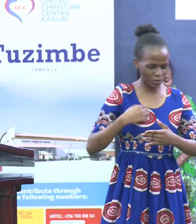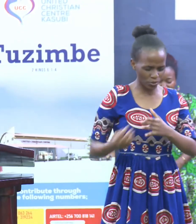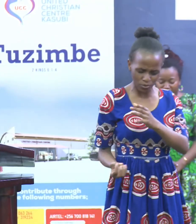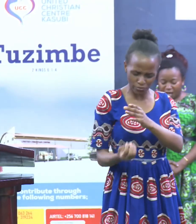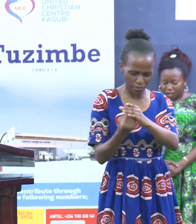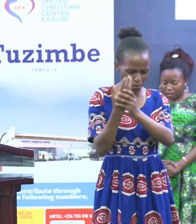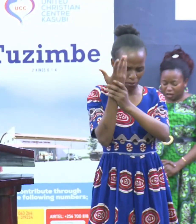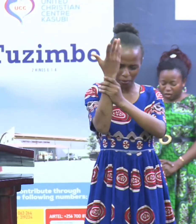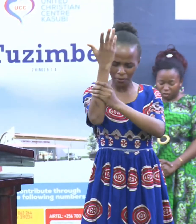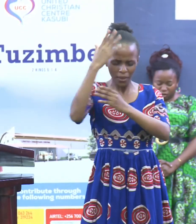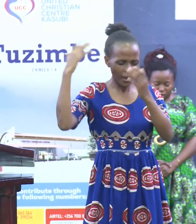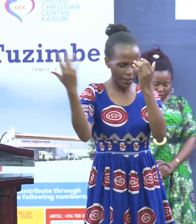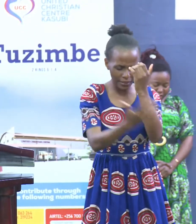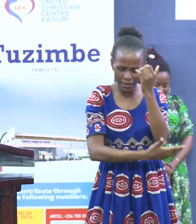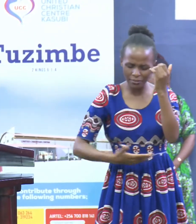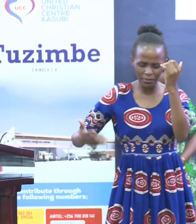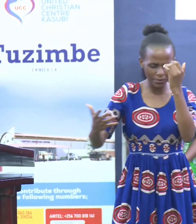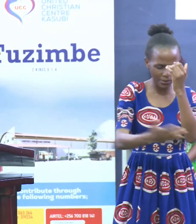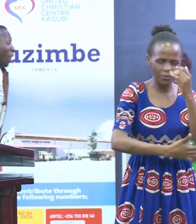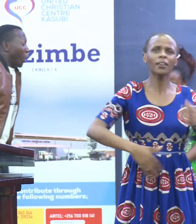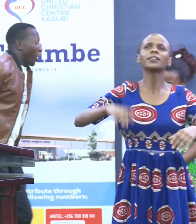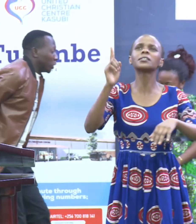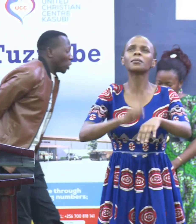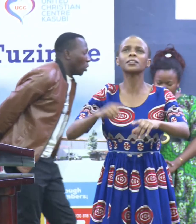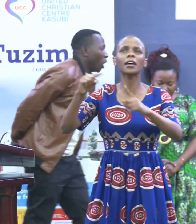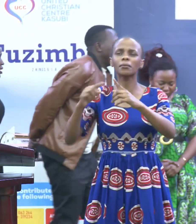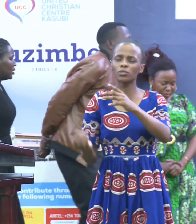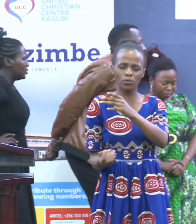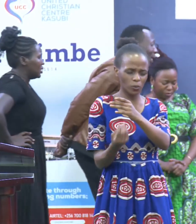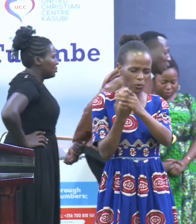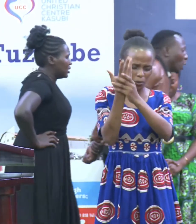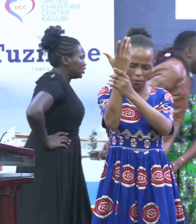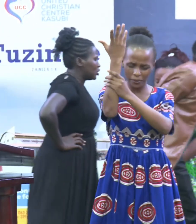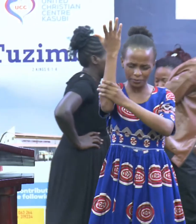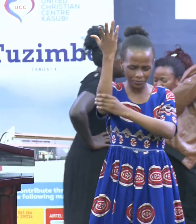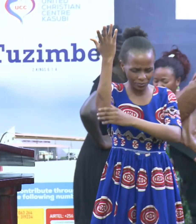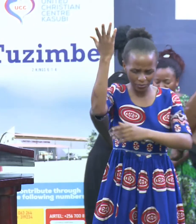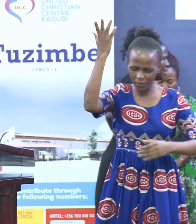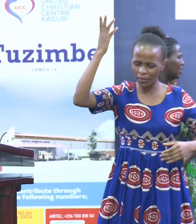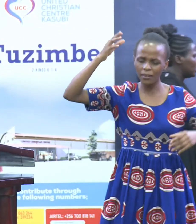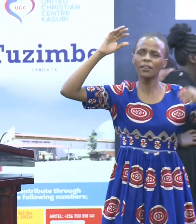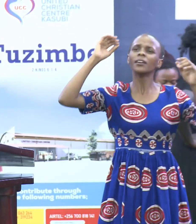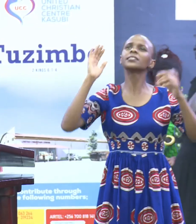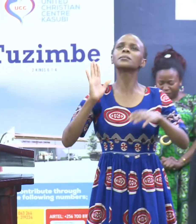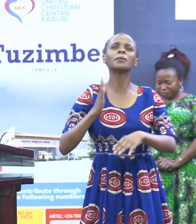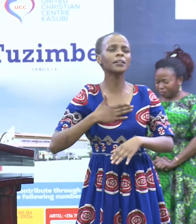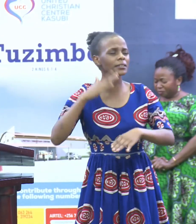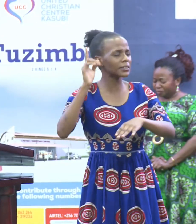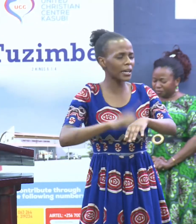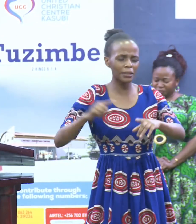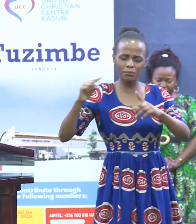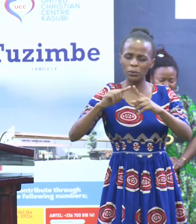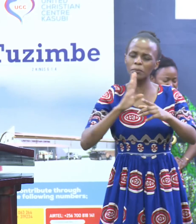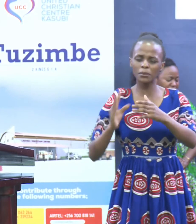blossoming. It's my season of blossoming. Biro byange